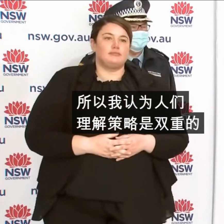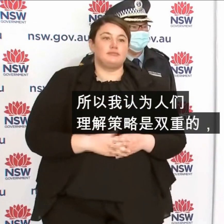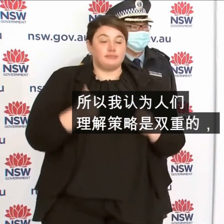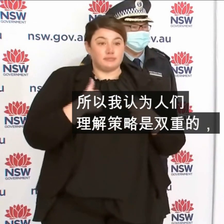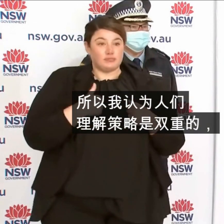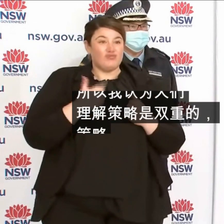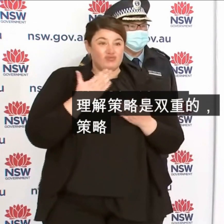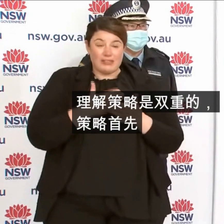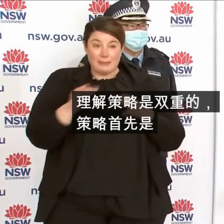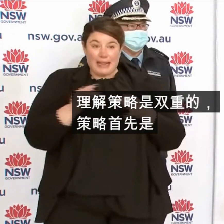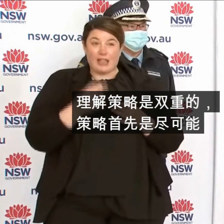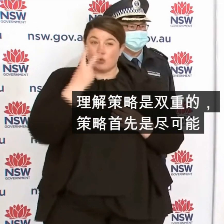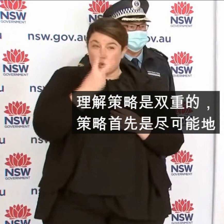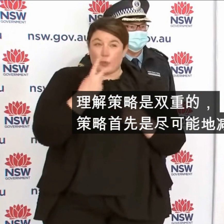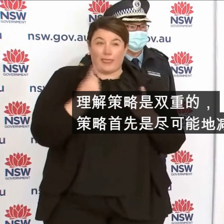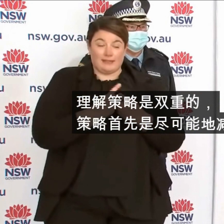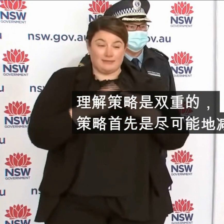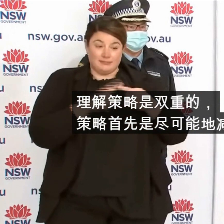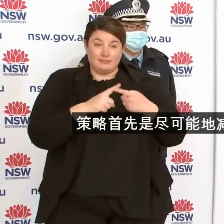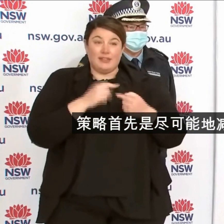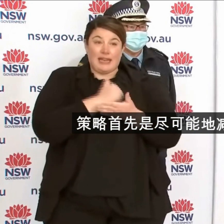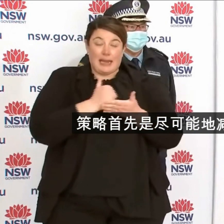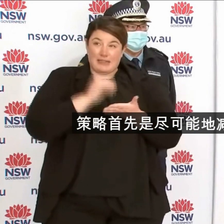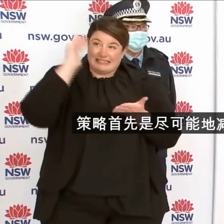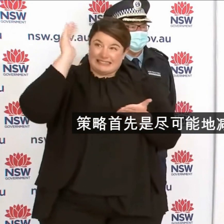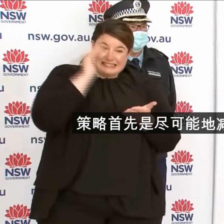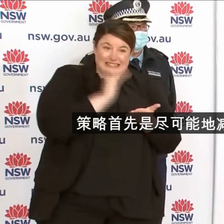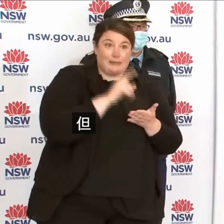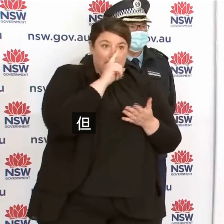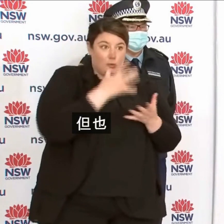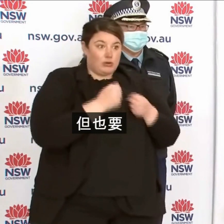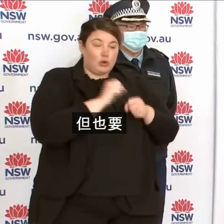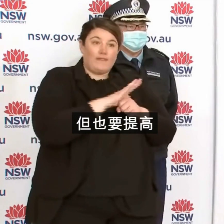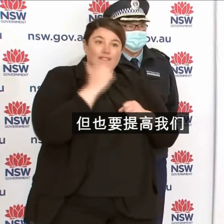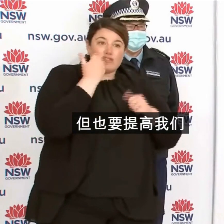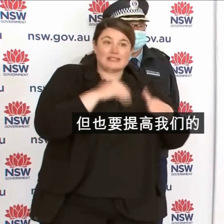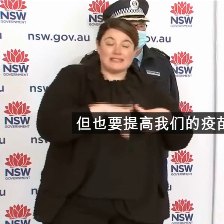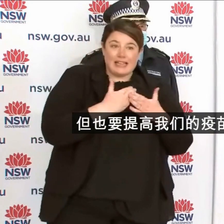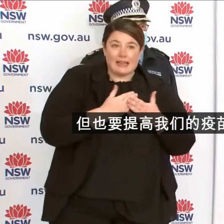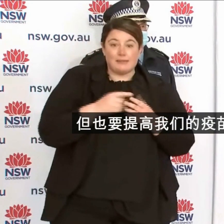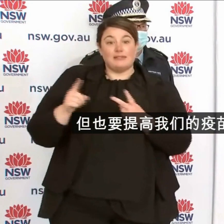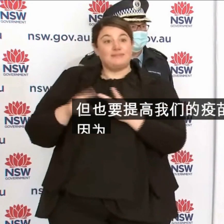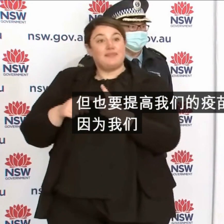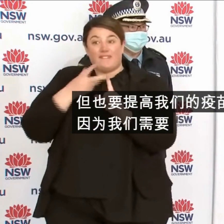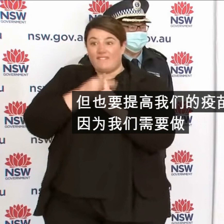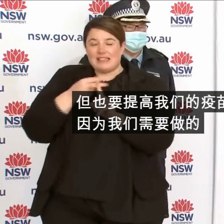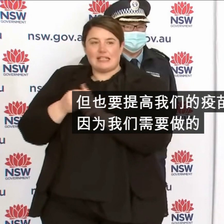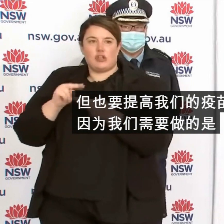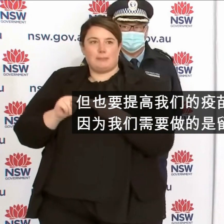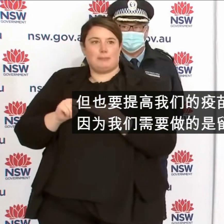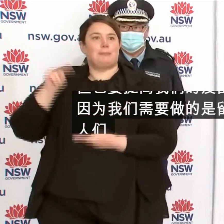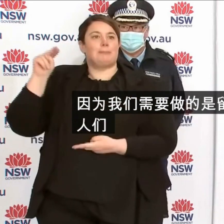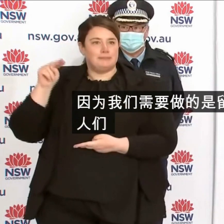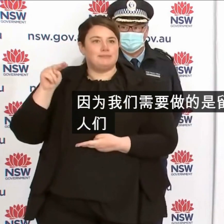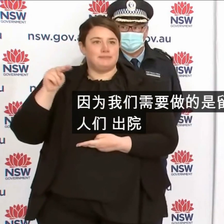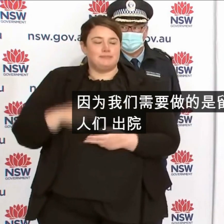is dual. The strategy is, firstly, get the case numbers down as much as we can, but also get our vaccination rates up, because what we need to do